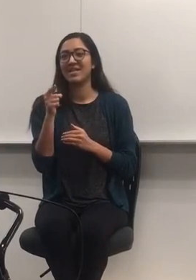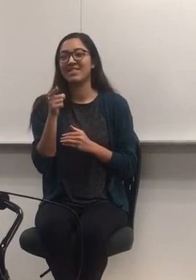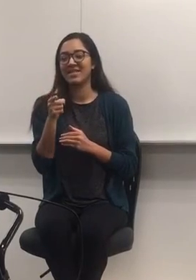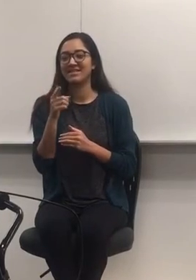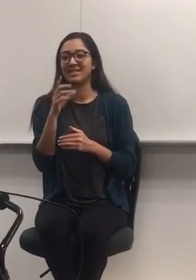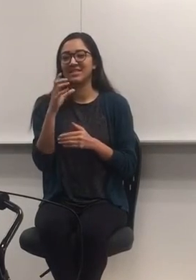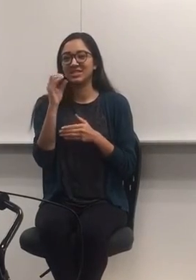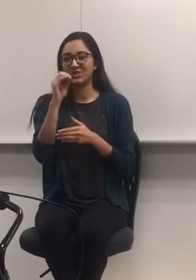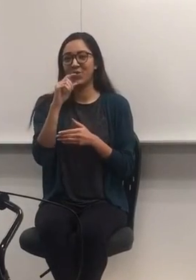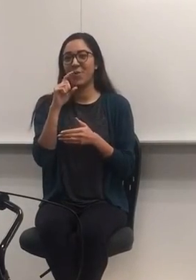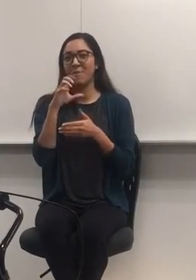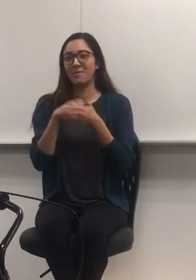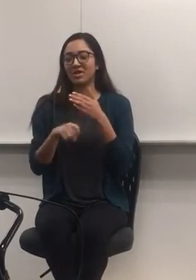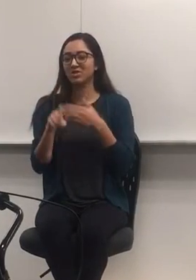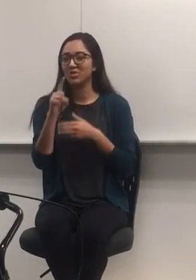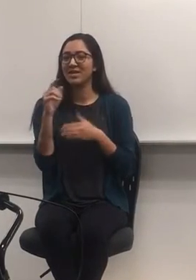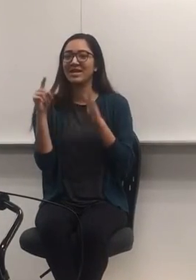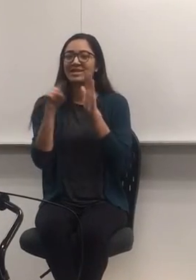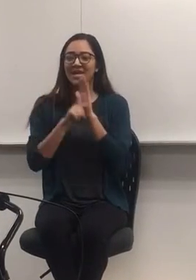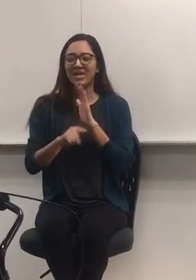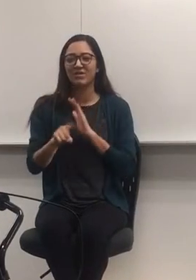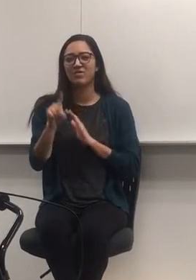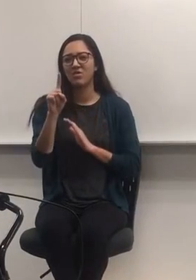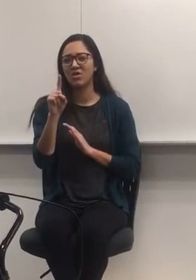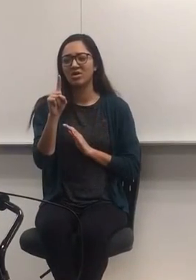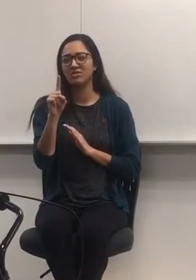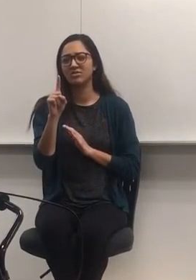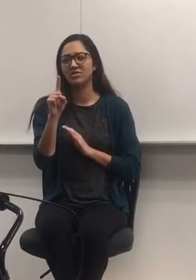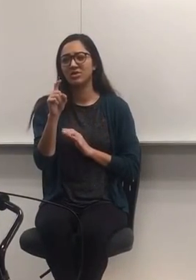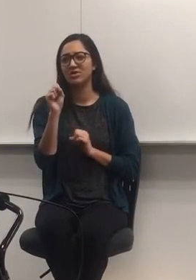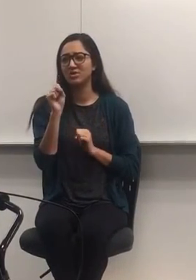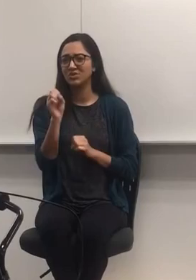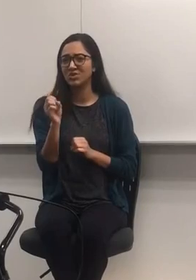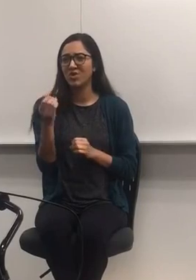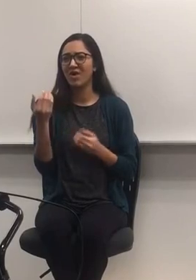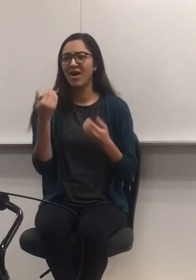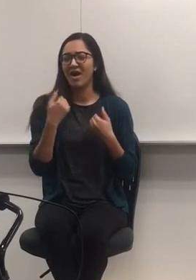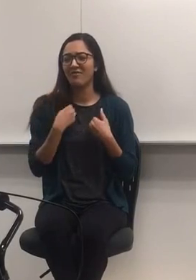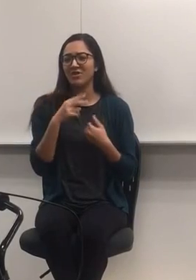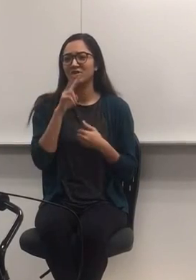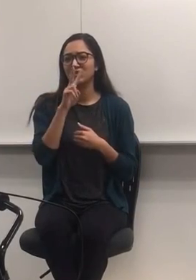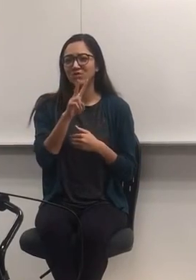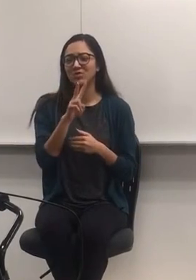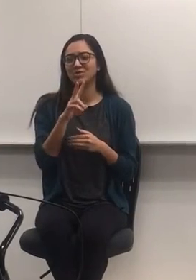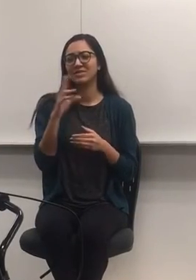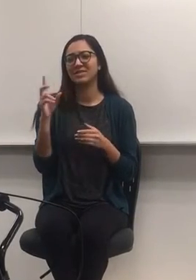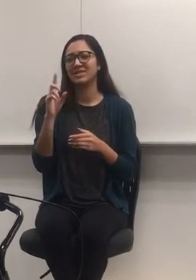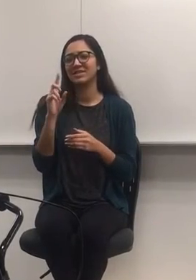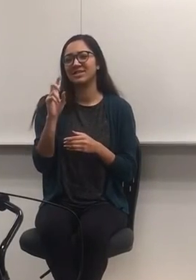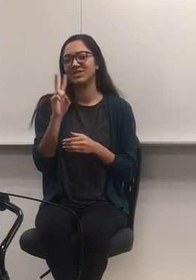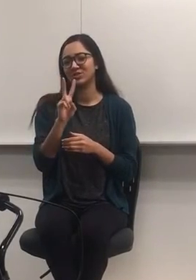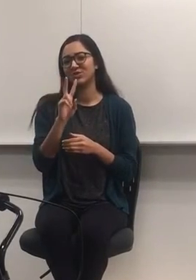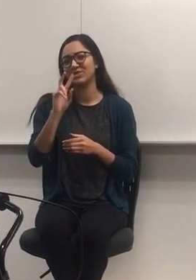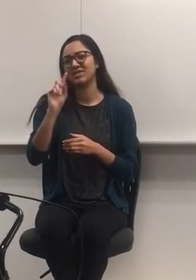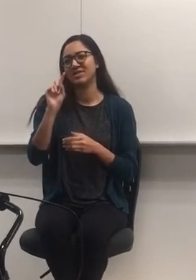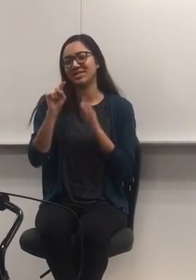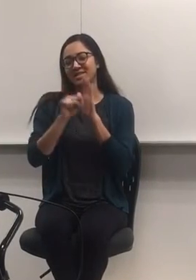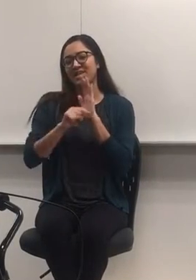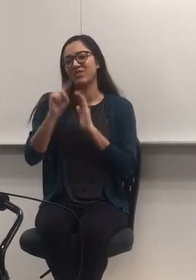is a negative 1. So I have 2 to the negative 1 power. Now that is not negative 2, is